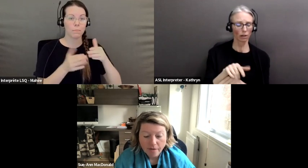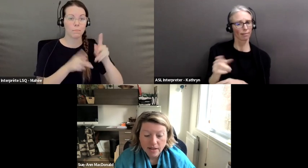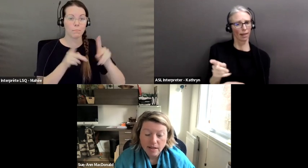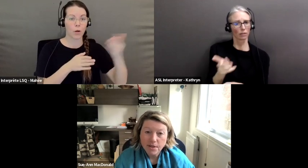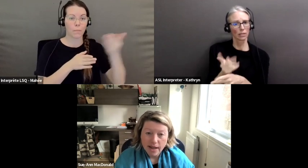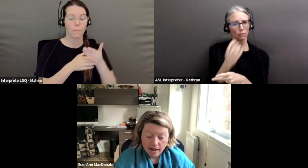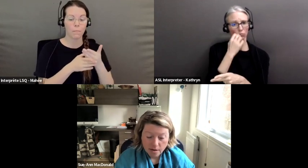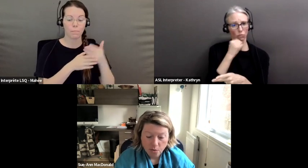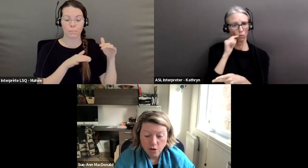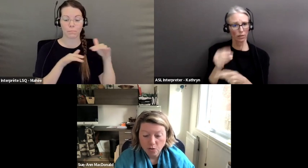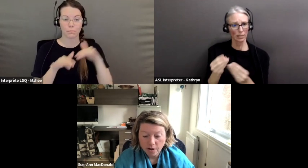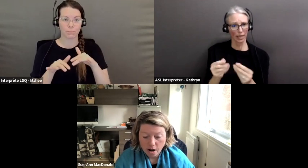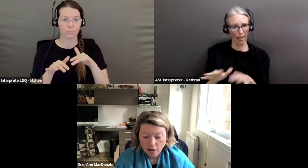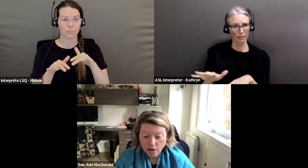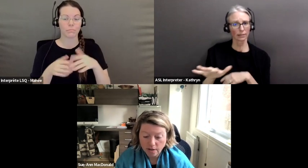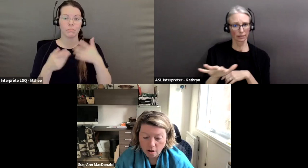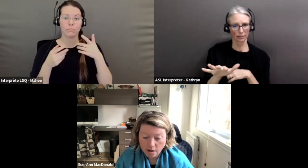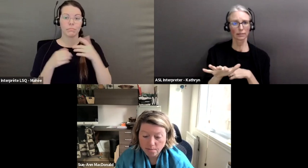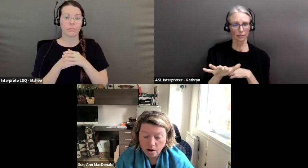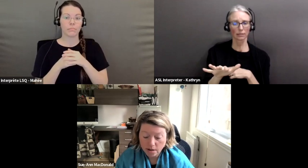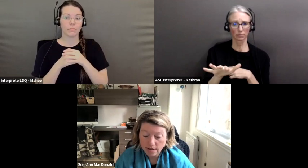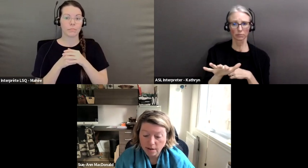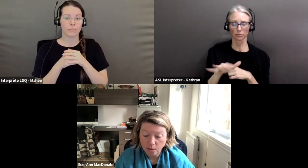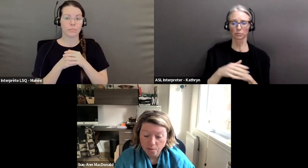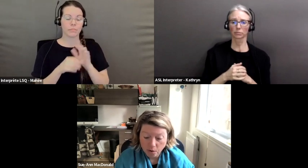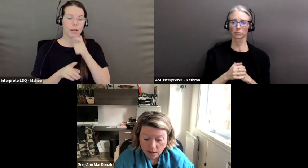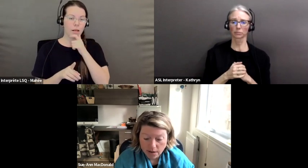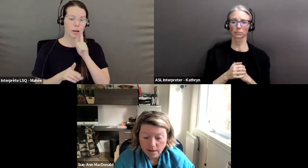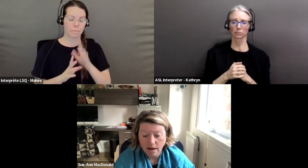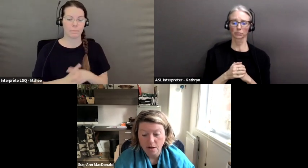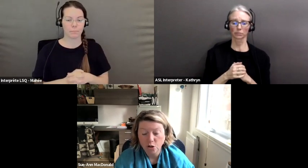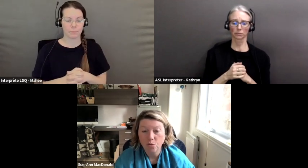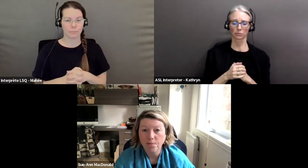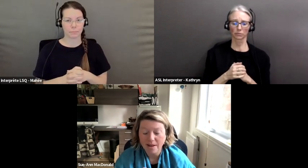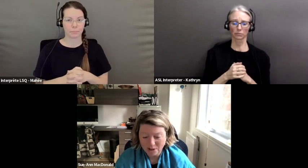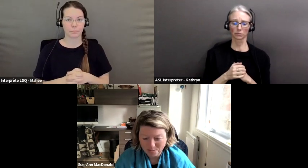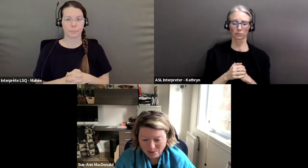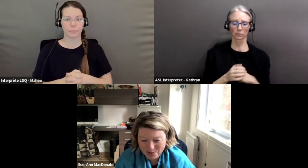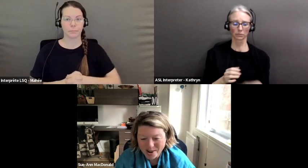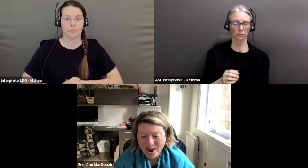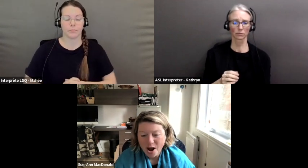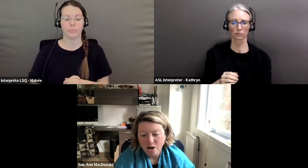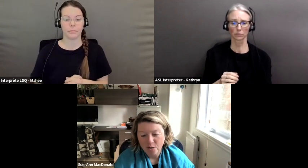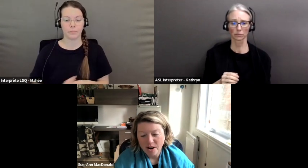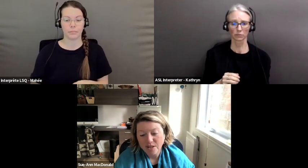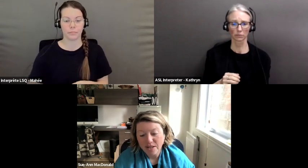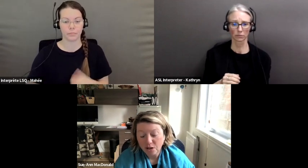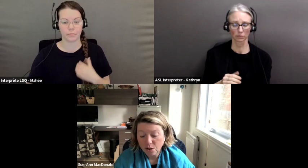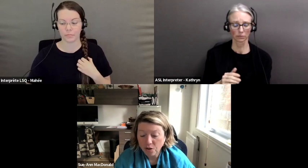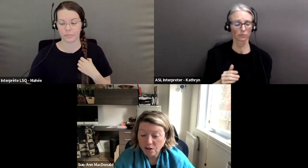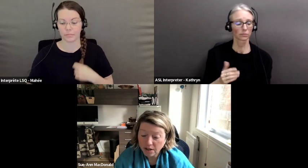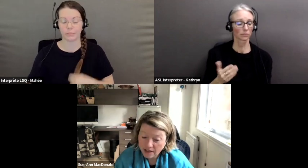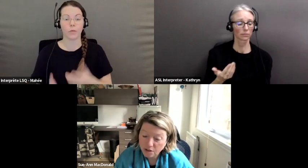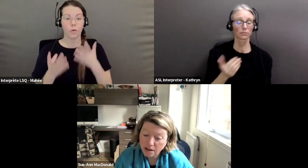On behalf of the team today, we wish to acknowledge that the laws and policies in our report, which will be available soon, are grounded